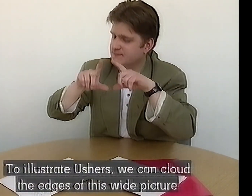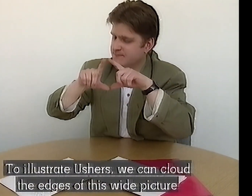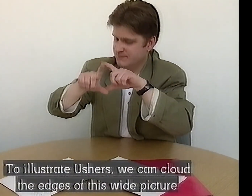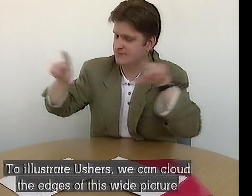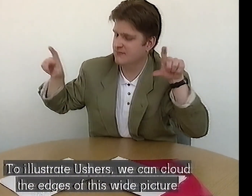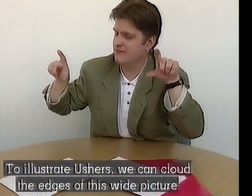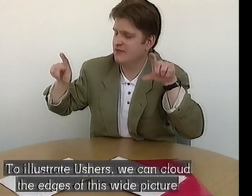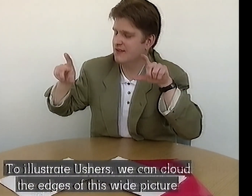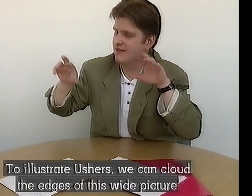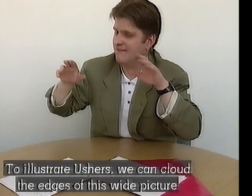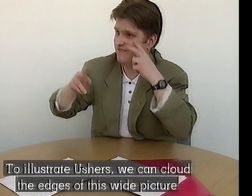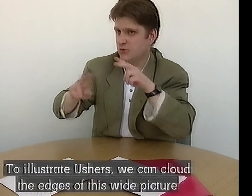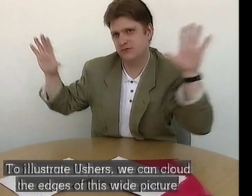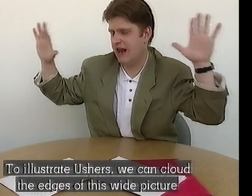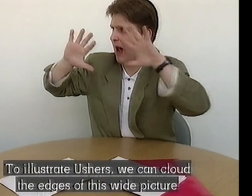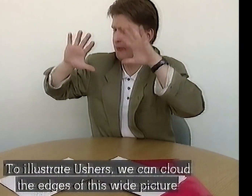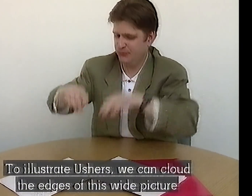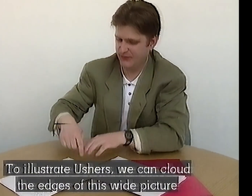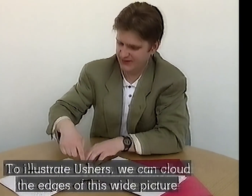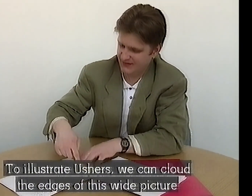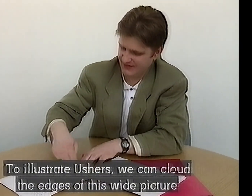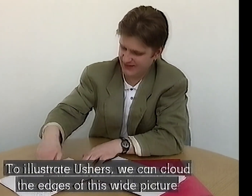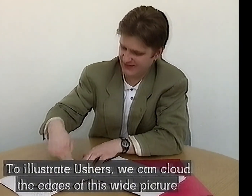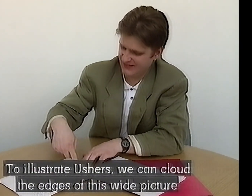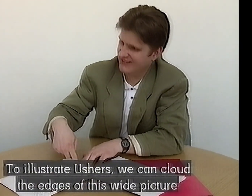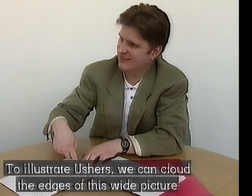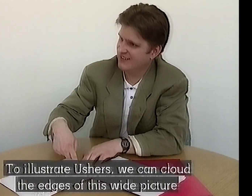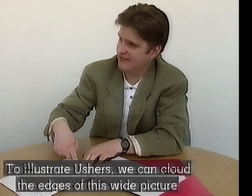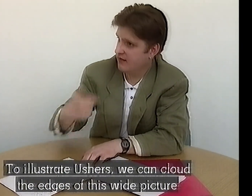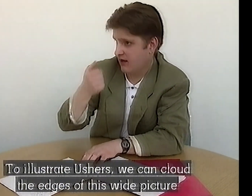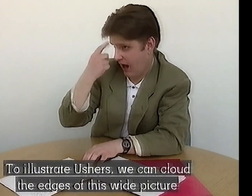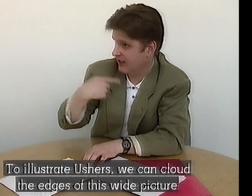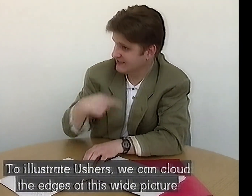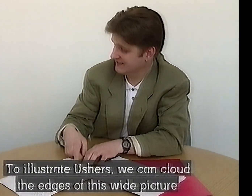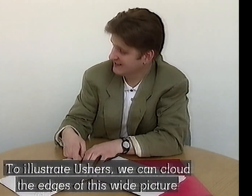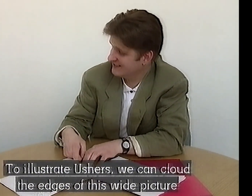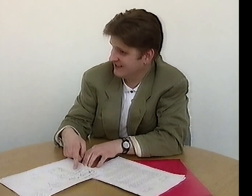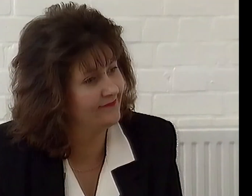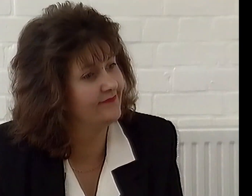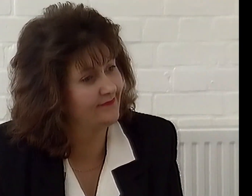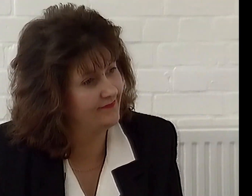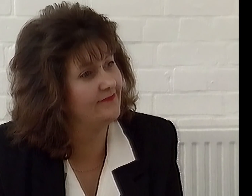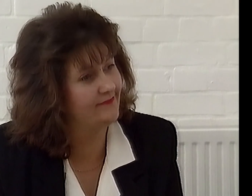To illustrate Ushers, we can cloud the edges of this wide picture, and I think that gives the idea. Yeah.